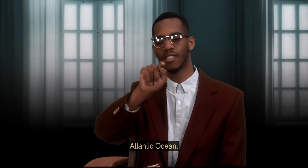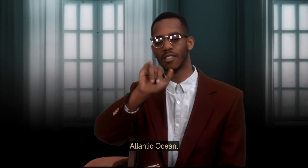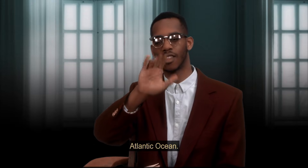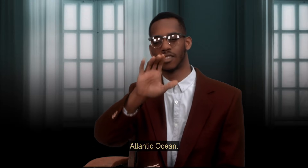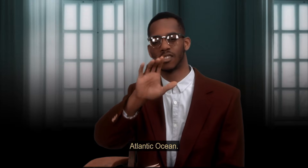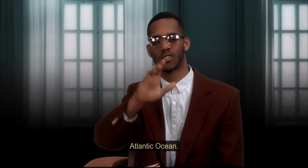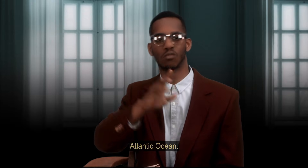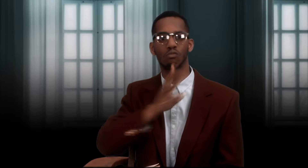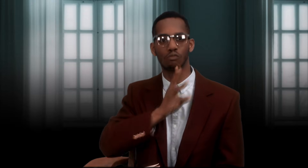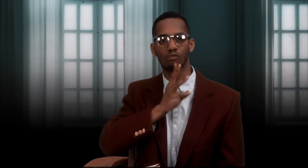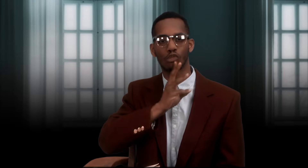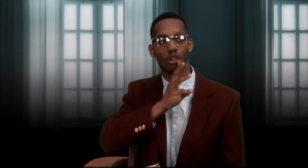Atlantic Ocean.